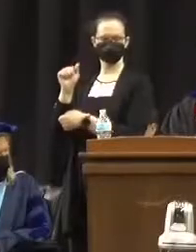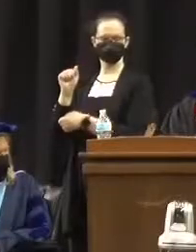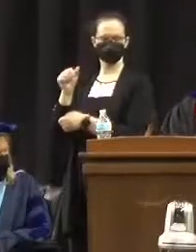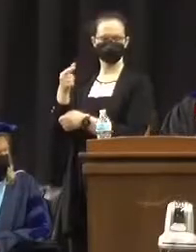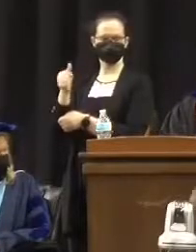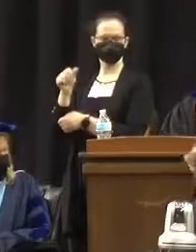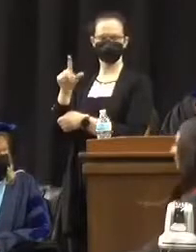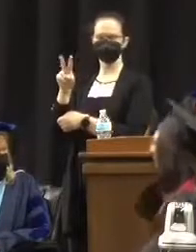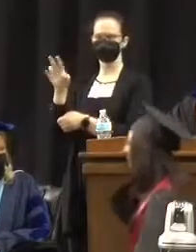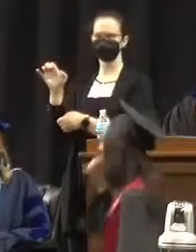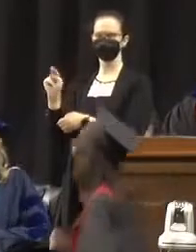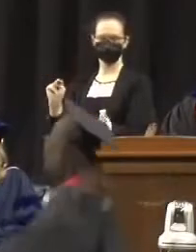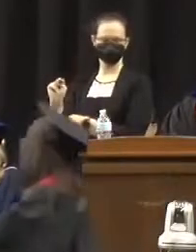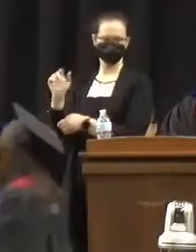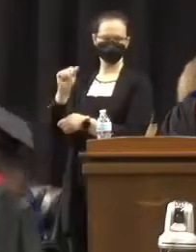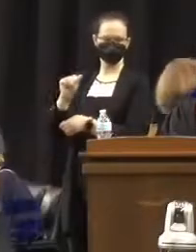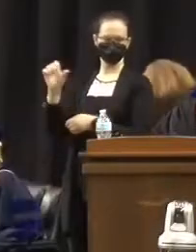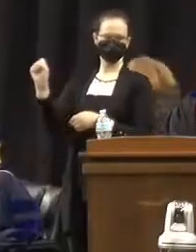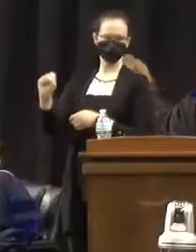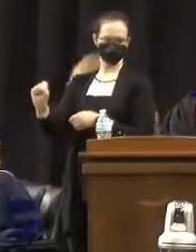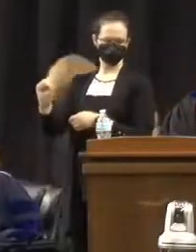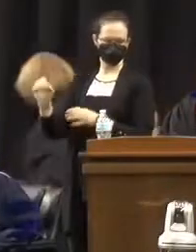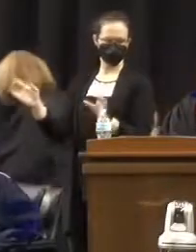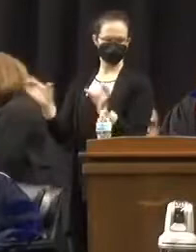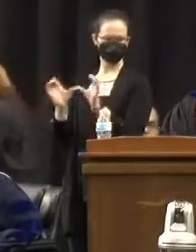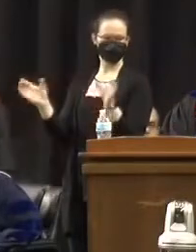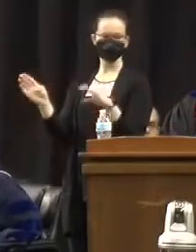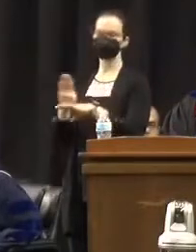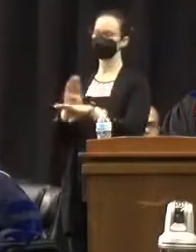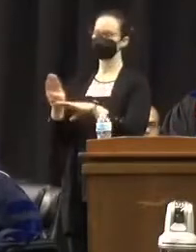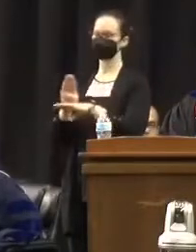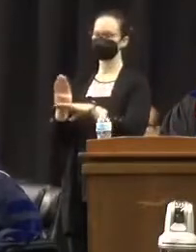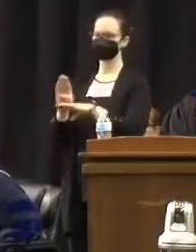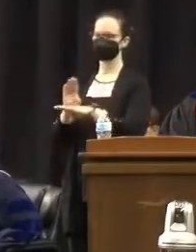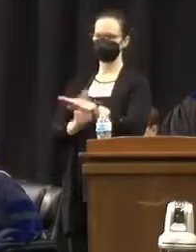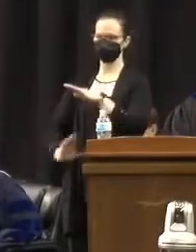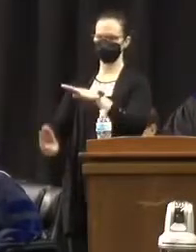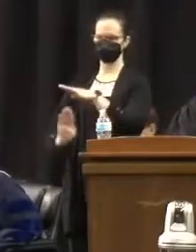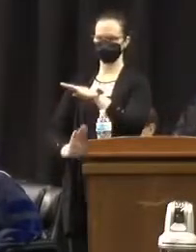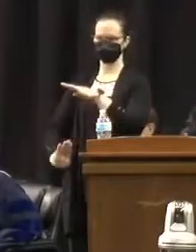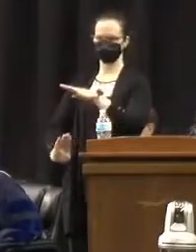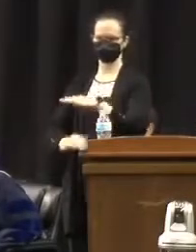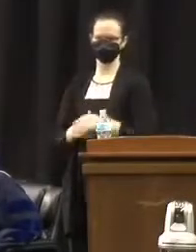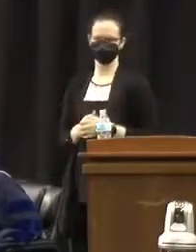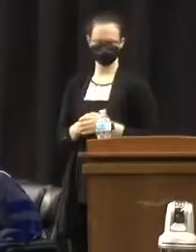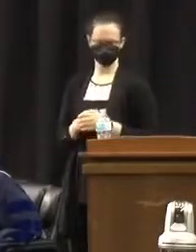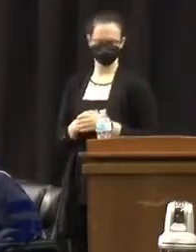Teresa Galvan, Associate of Science and Certificate in Business Fundamentals.